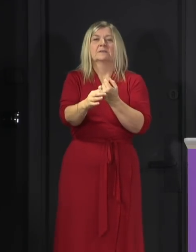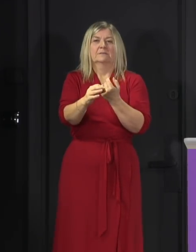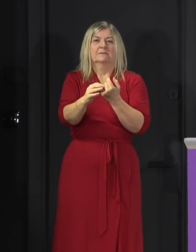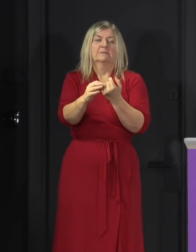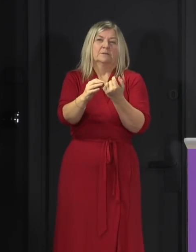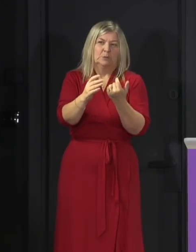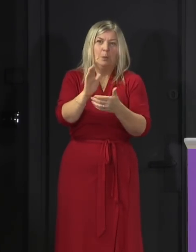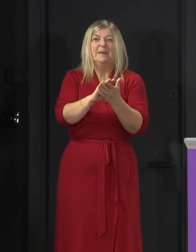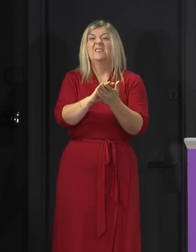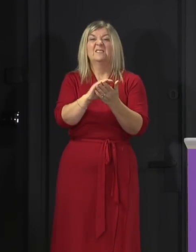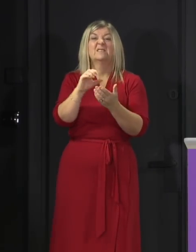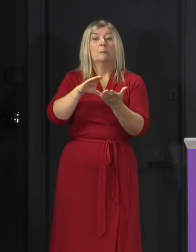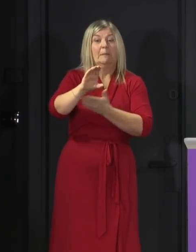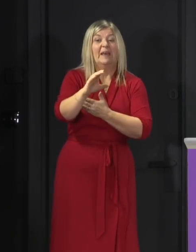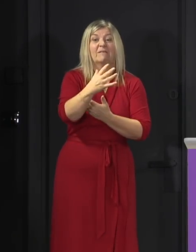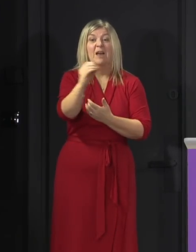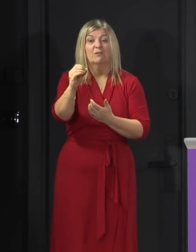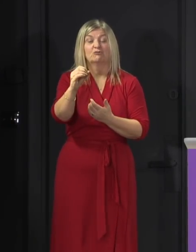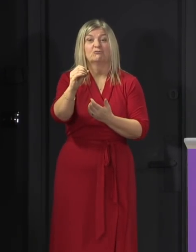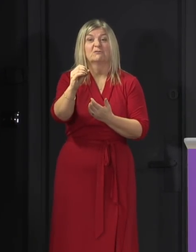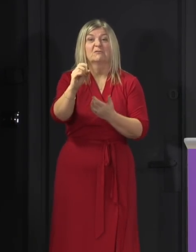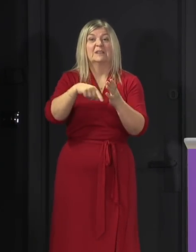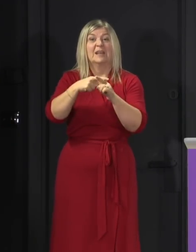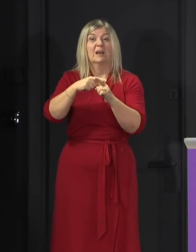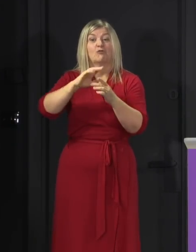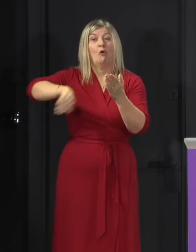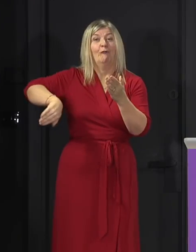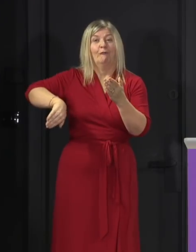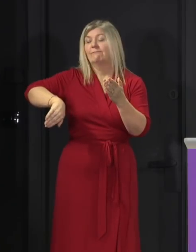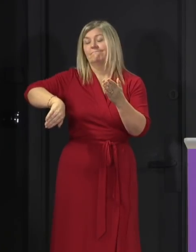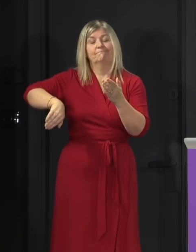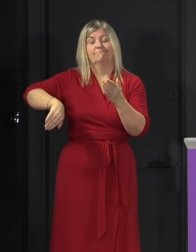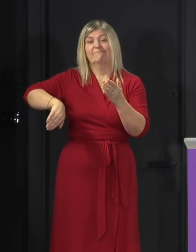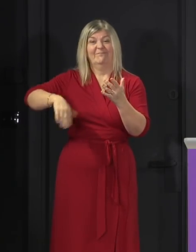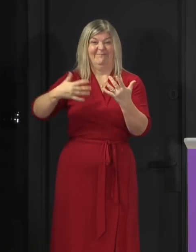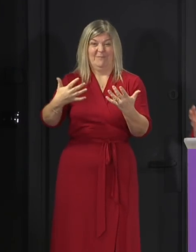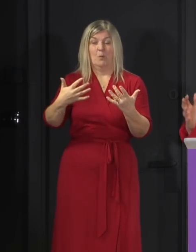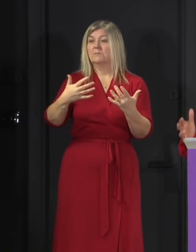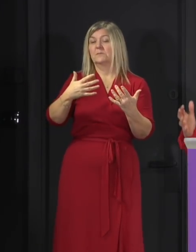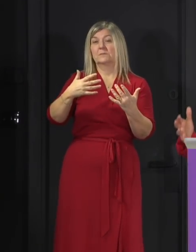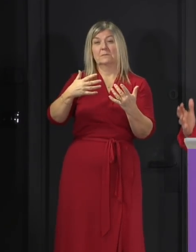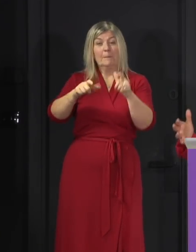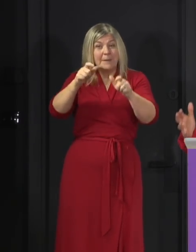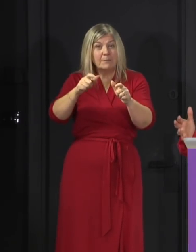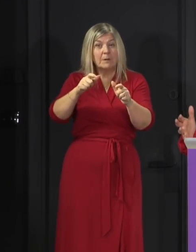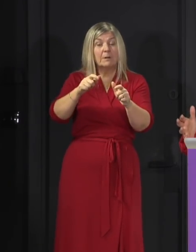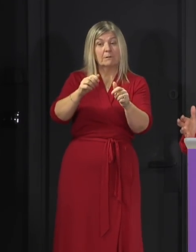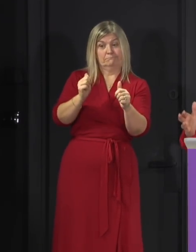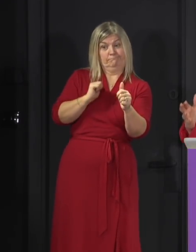get £500. Firstly, we don't hold all of the tax information for all of the people that will get the bonus. That information is